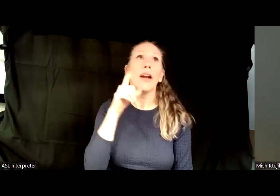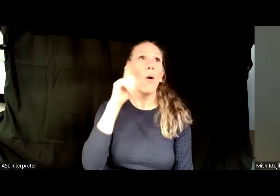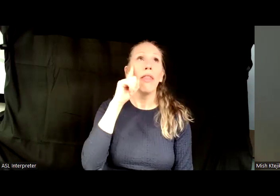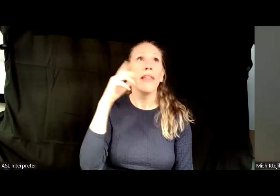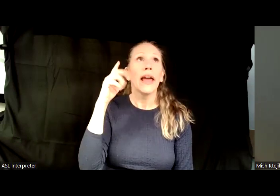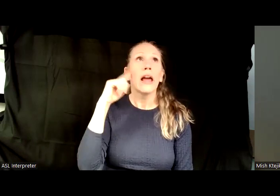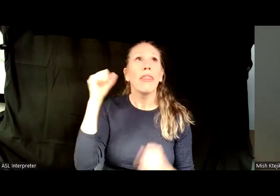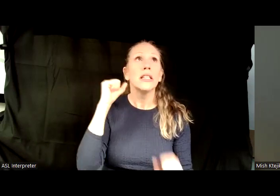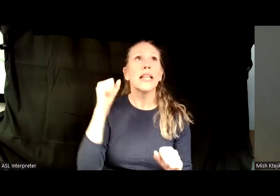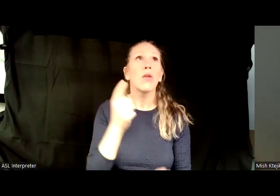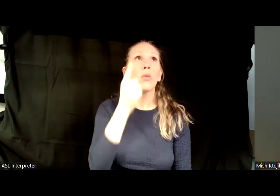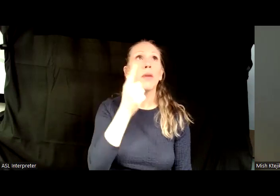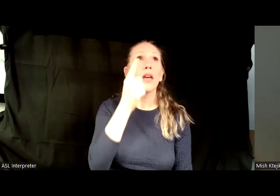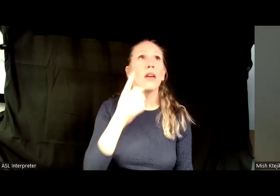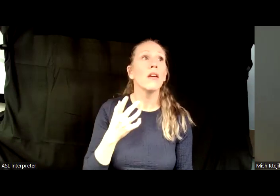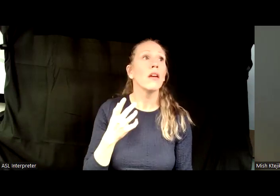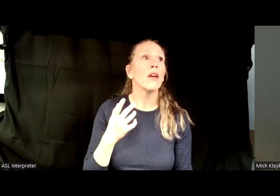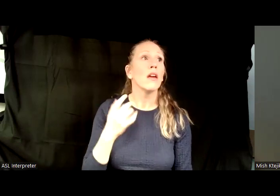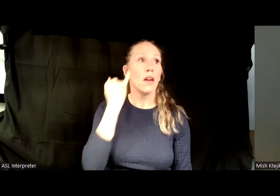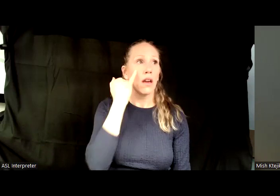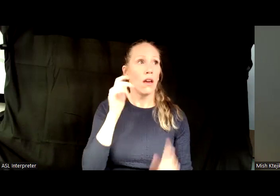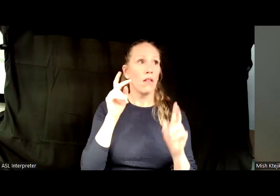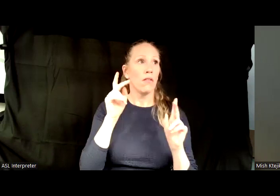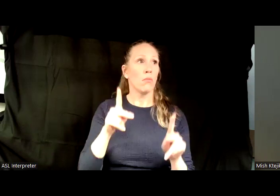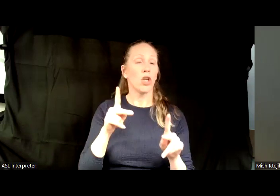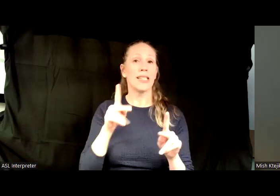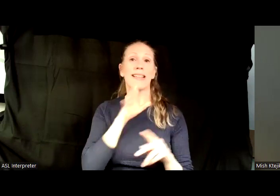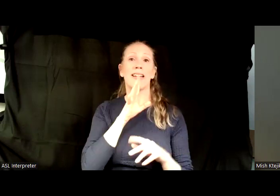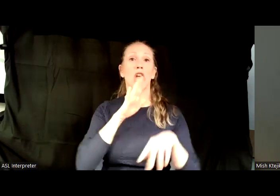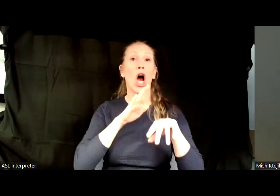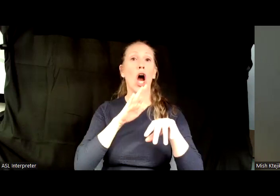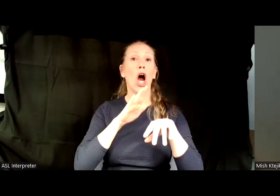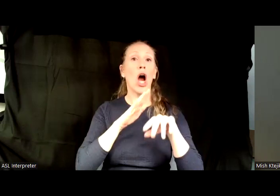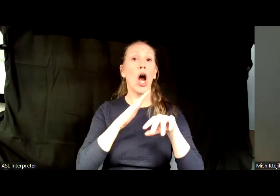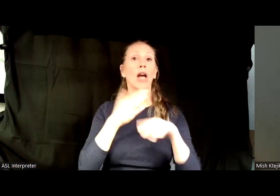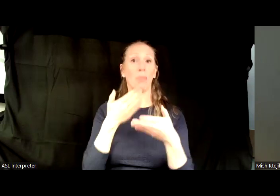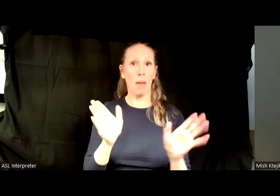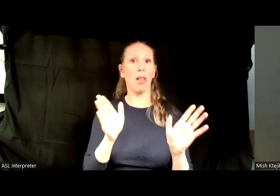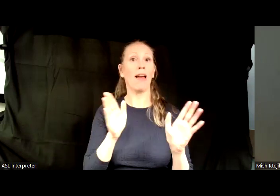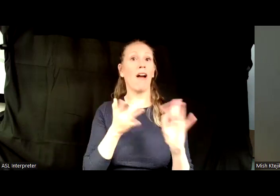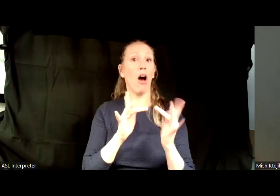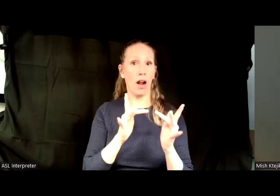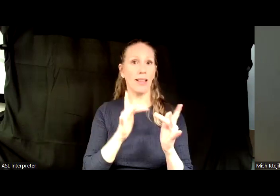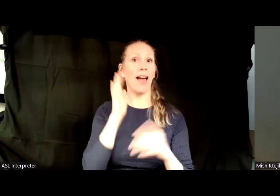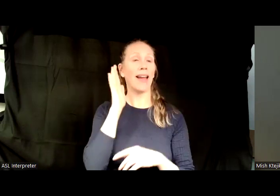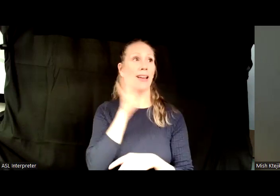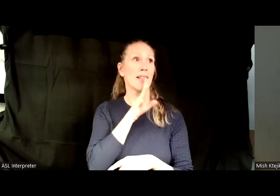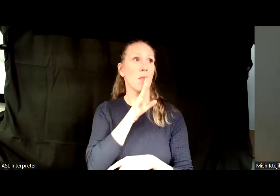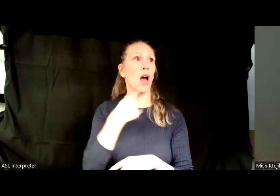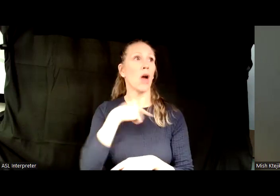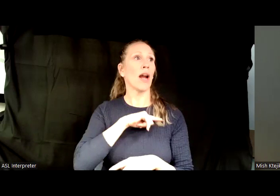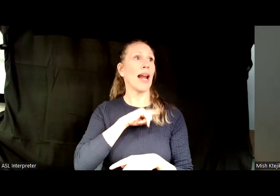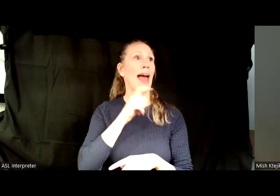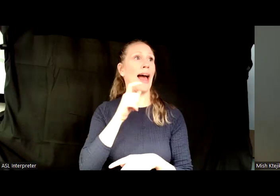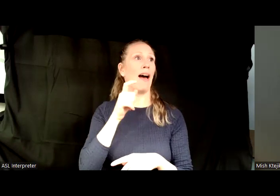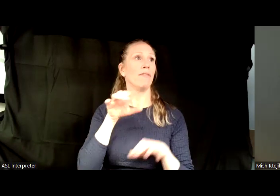Well, that, yes, unless somebody is gonna talk online, but we're gonna have to leave the speaker off of there. I don't